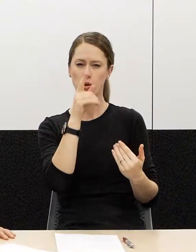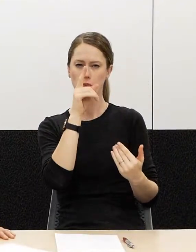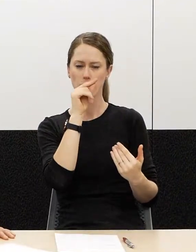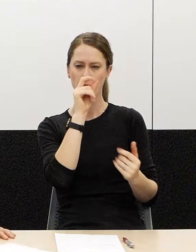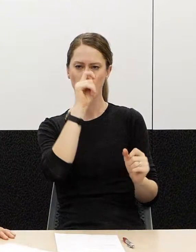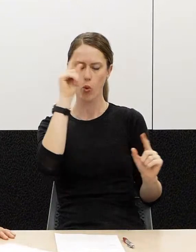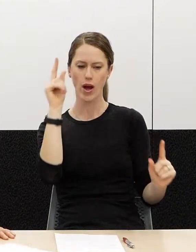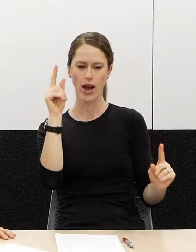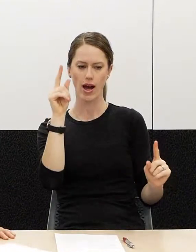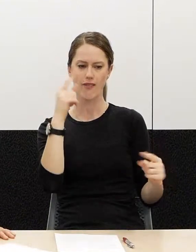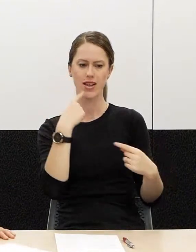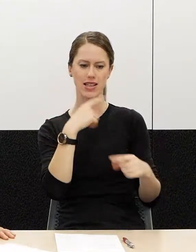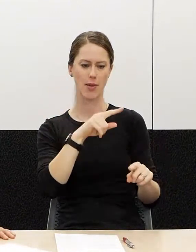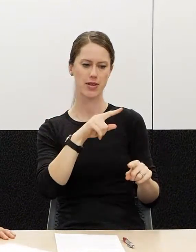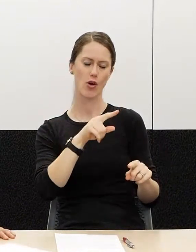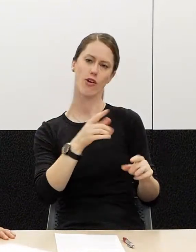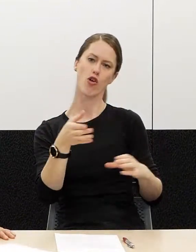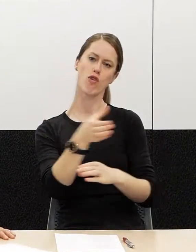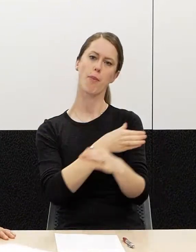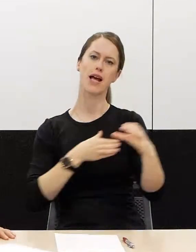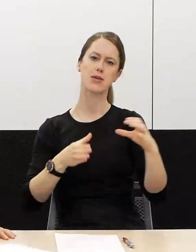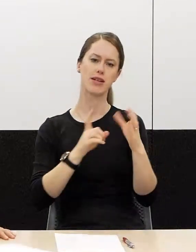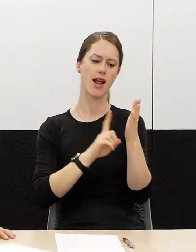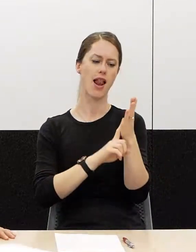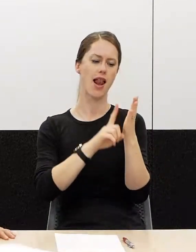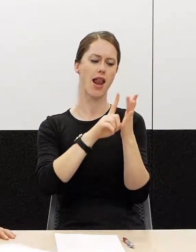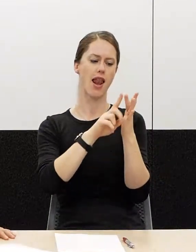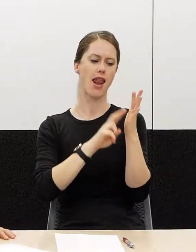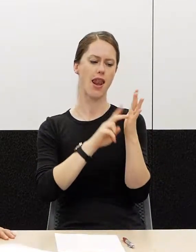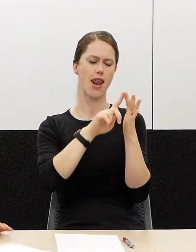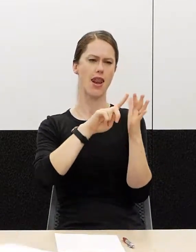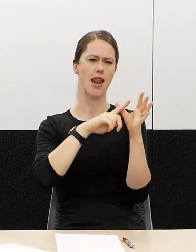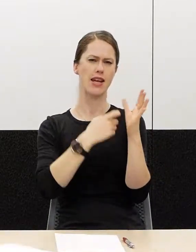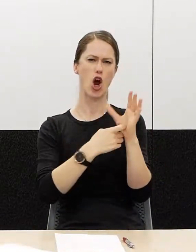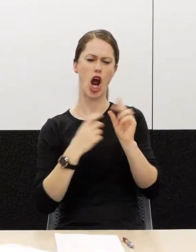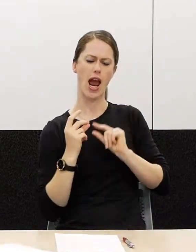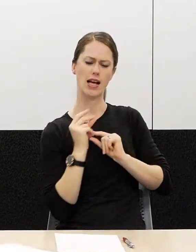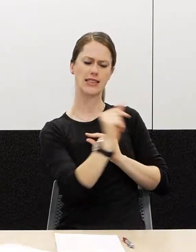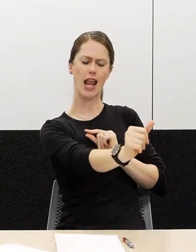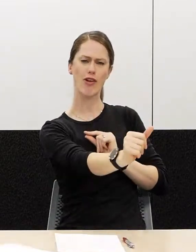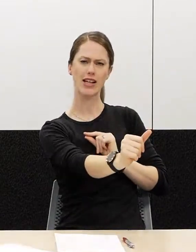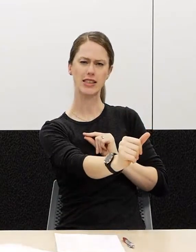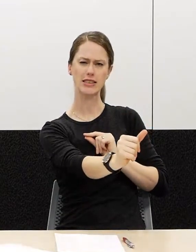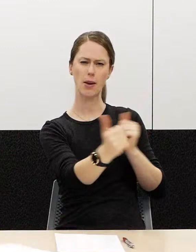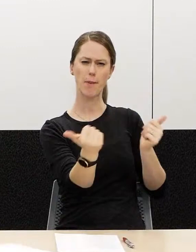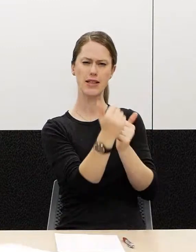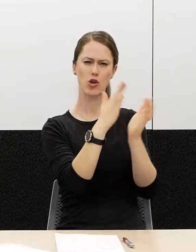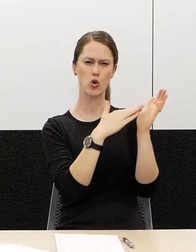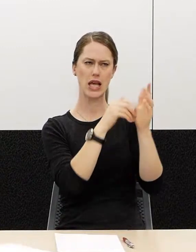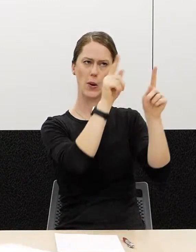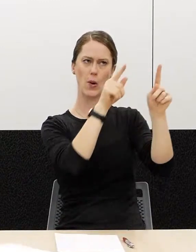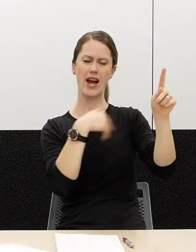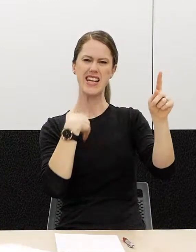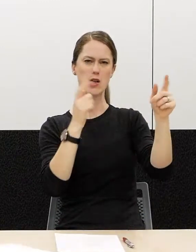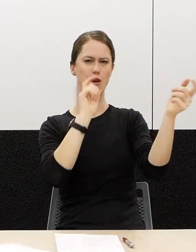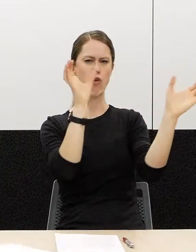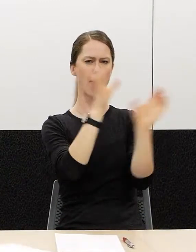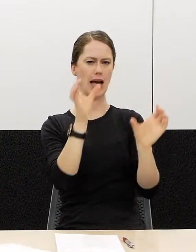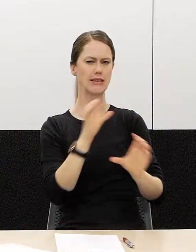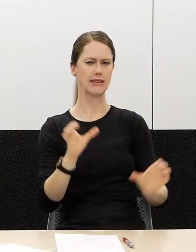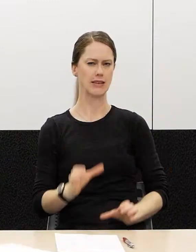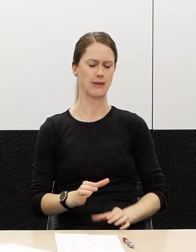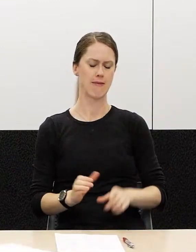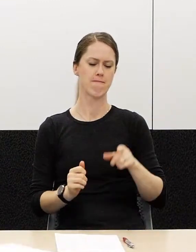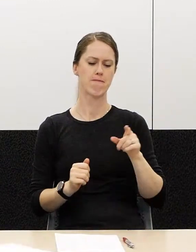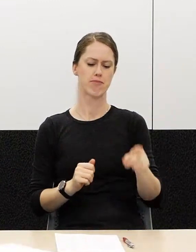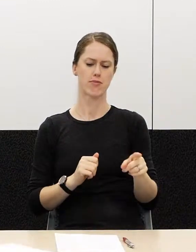have been aware of the announcement of the replacement of the linear accelerators. There's a number of them around the country that need to be replaced. But part of our work is